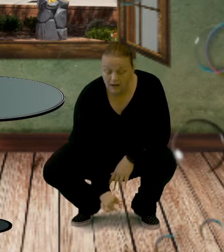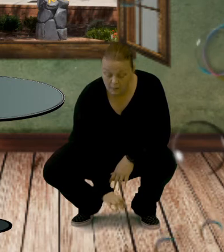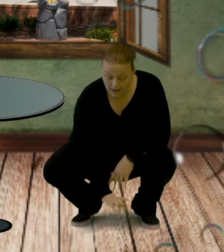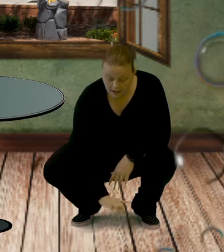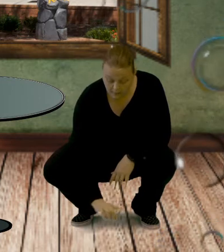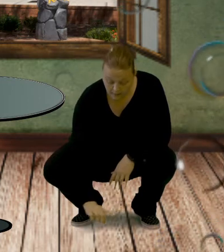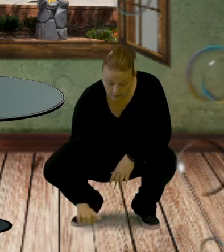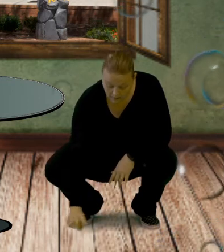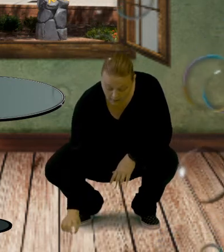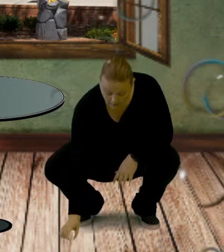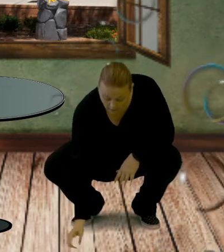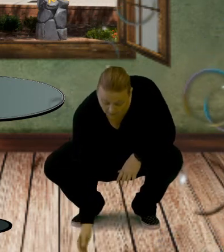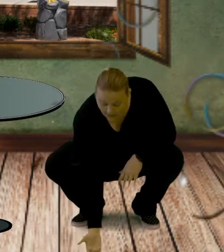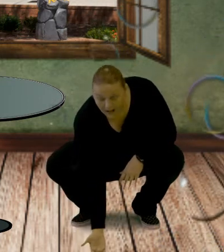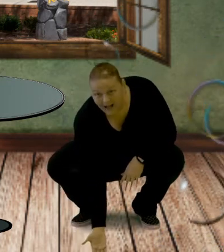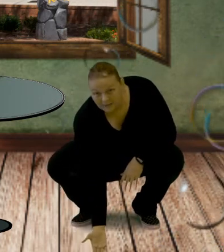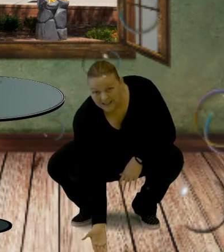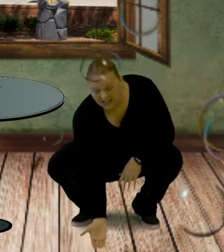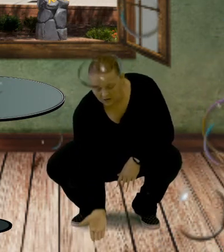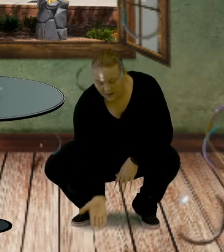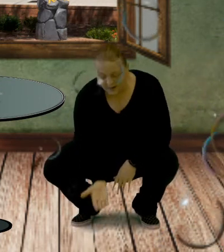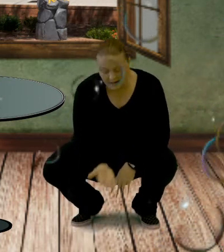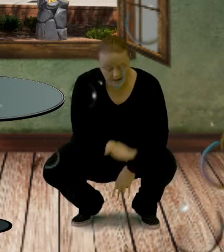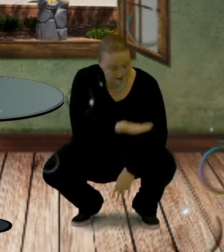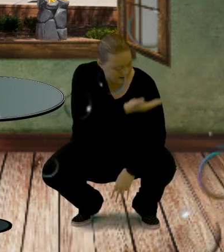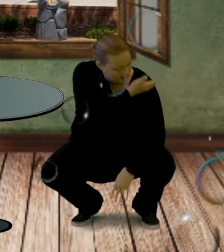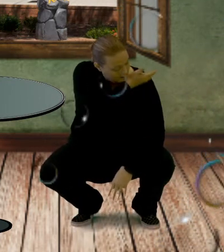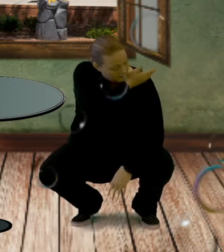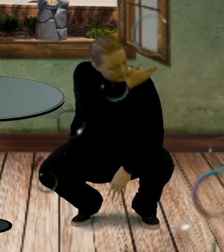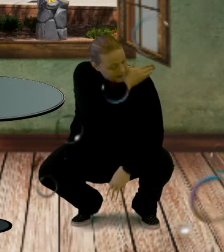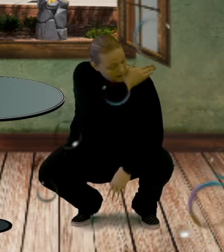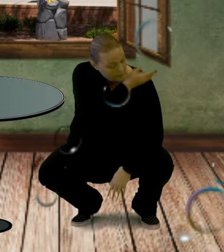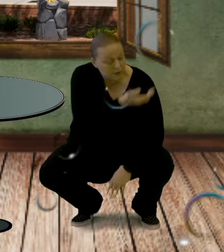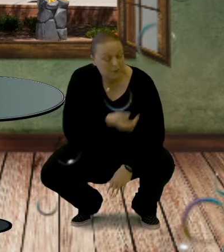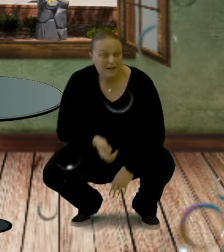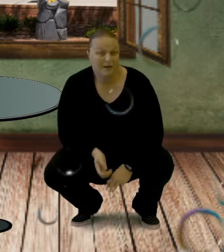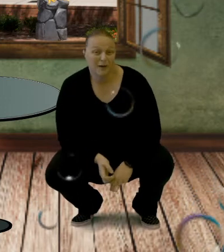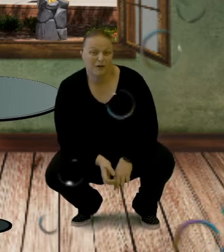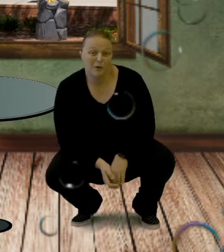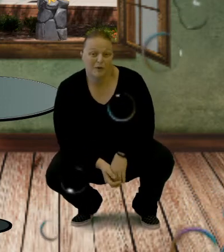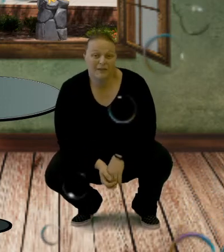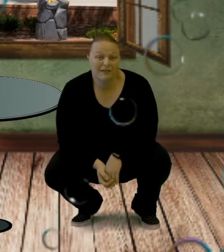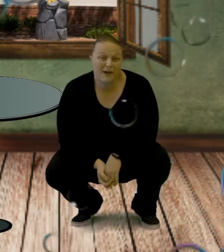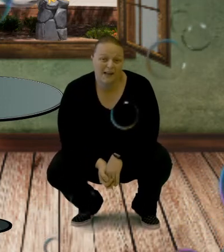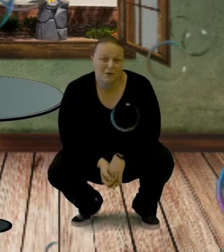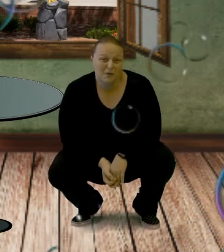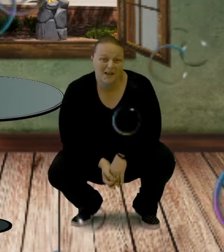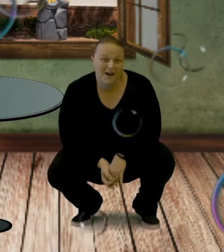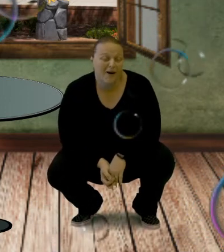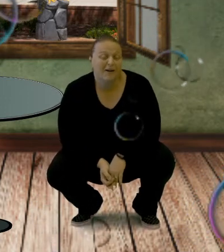and pop. I'm going to catch mine and put it right there on my shoulder so I have it with me all